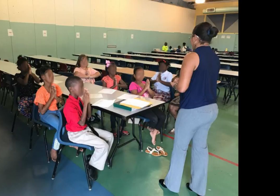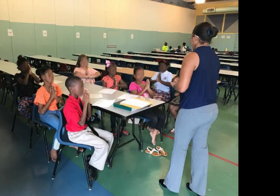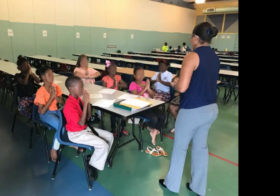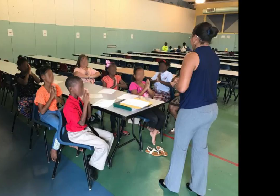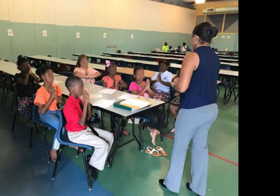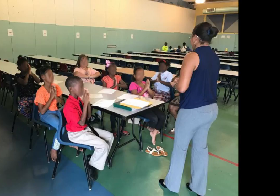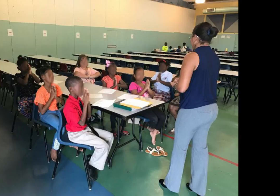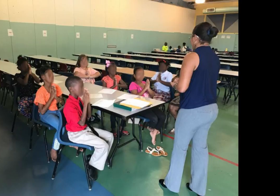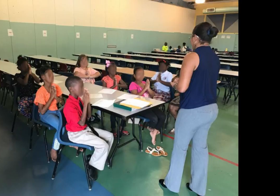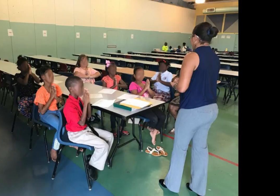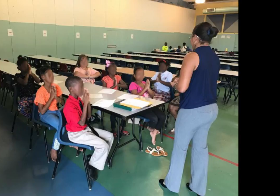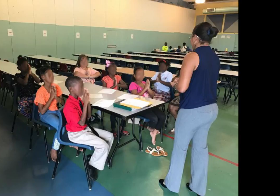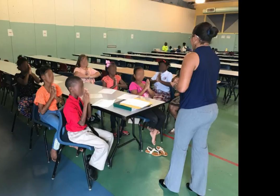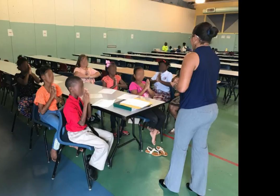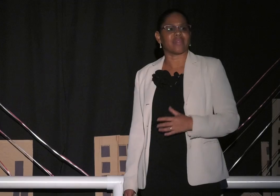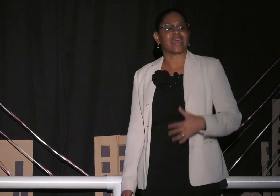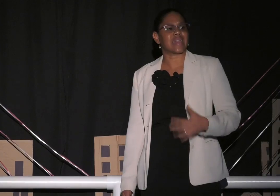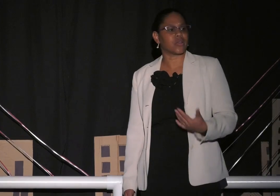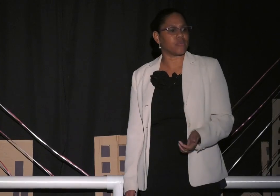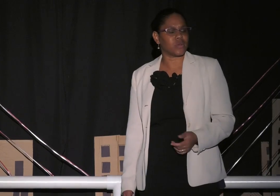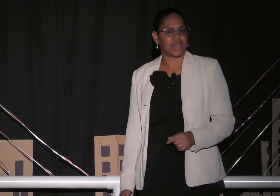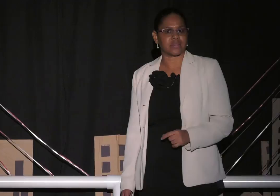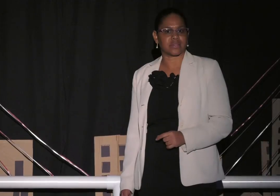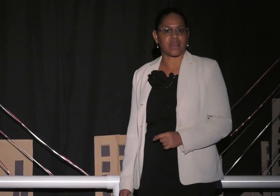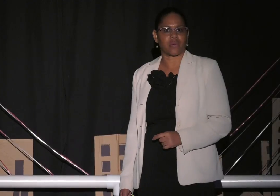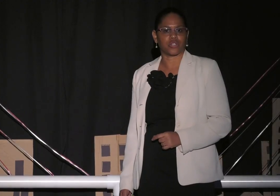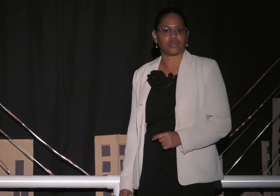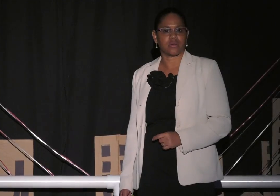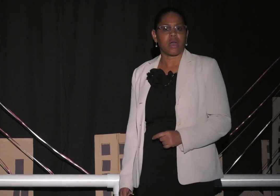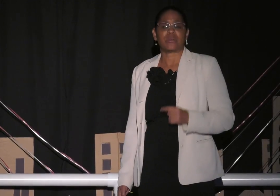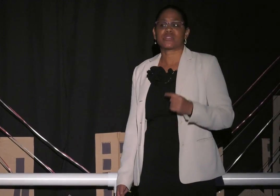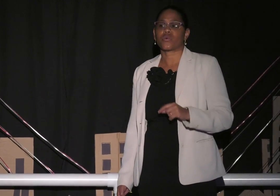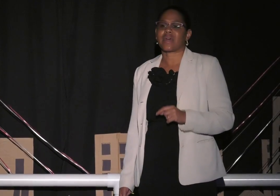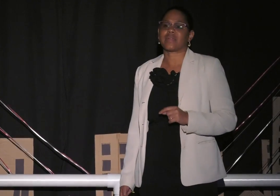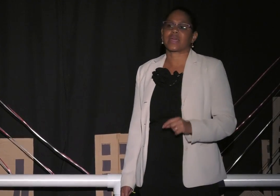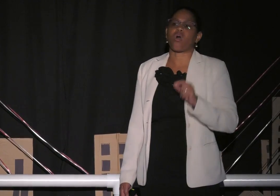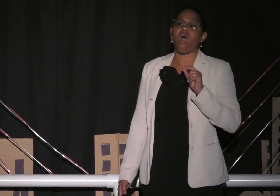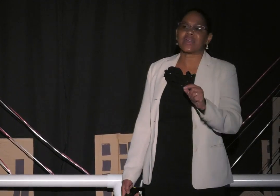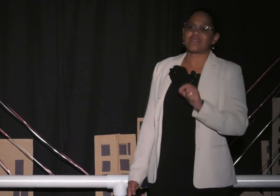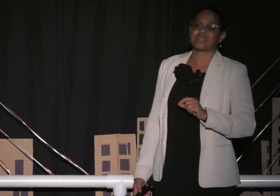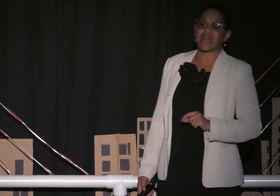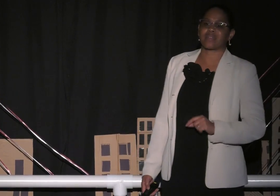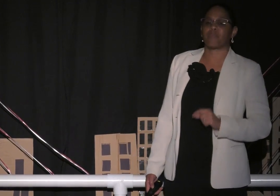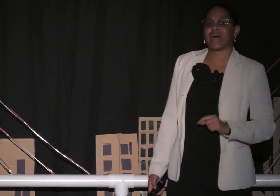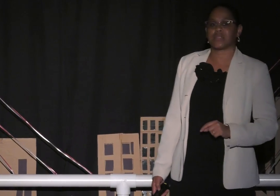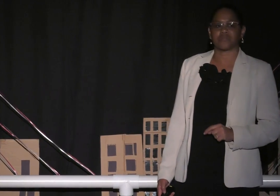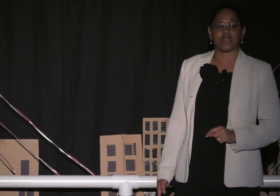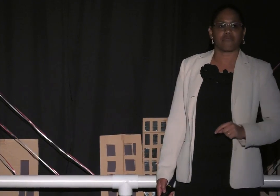children. Not just so that they can communicate in sign language, but so that they can understand the plight of the